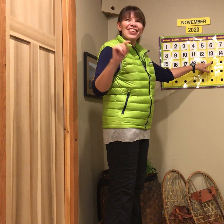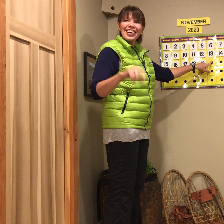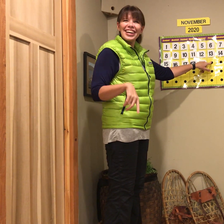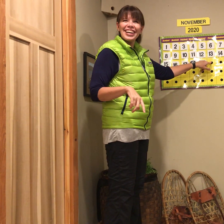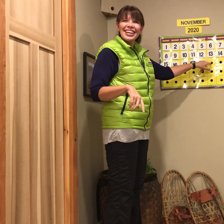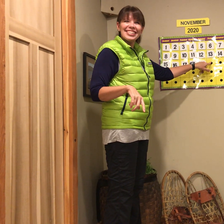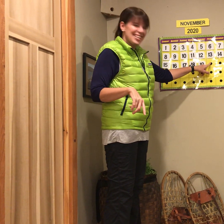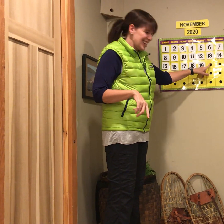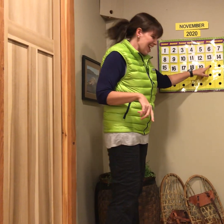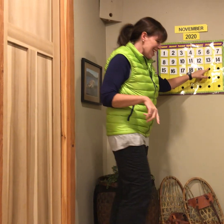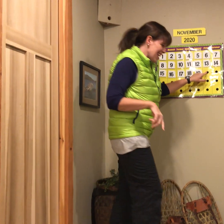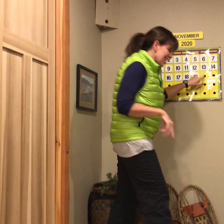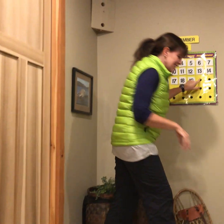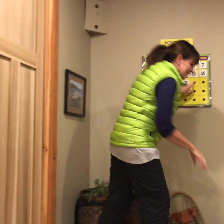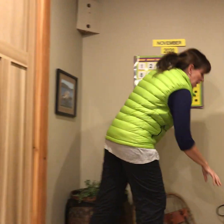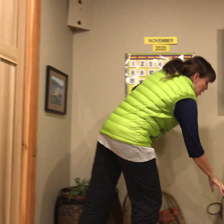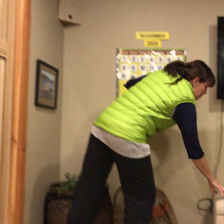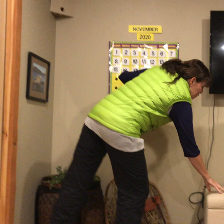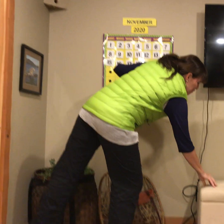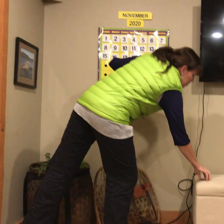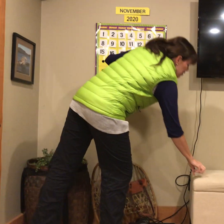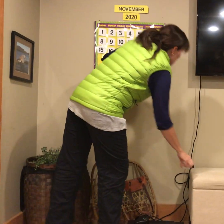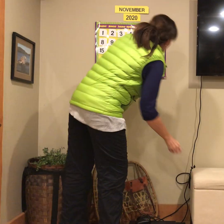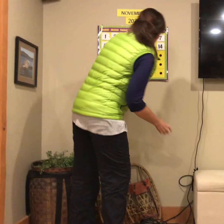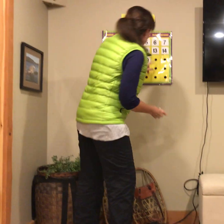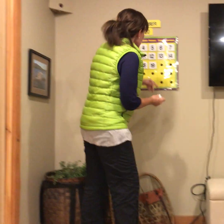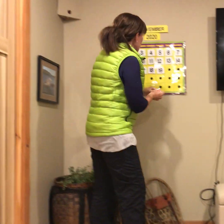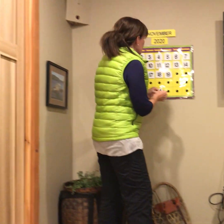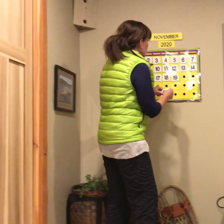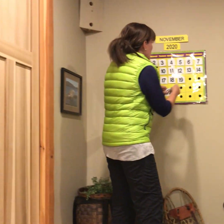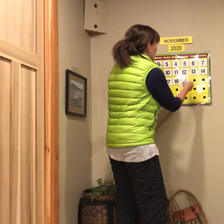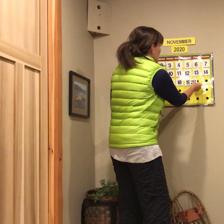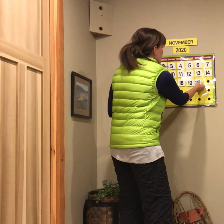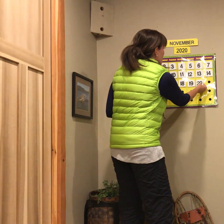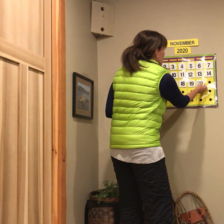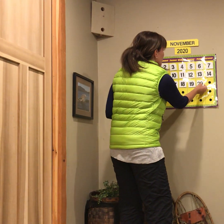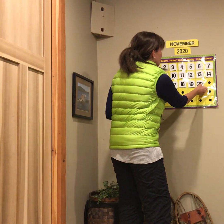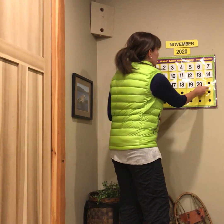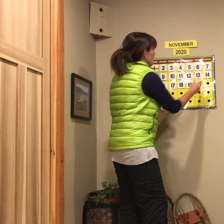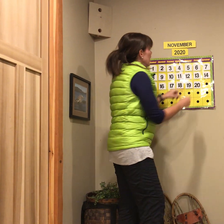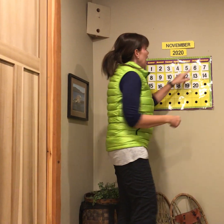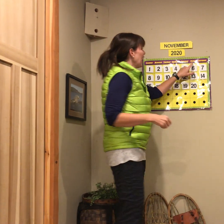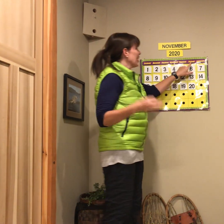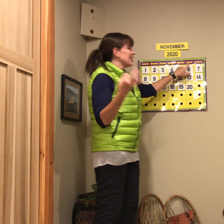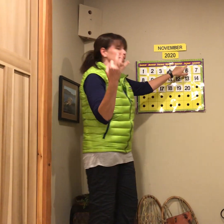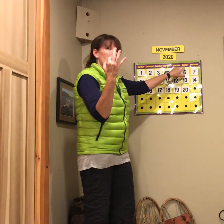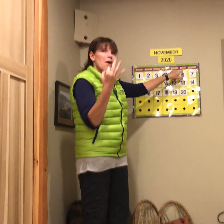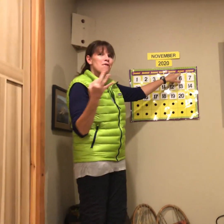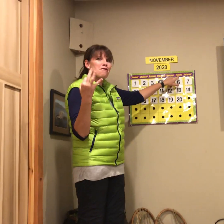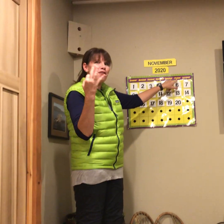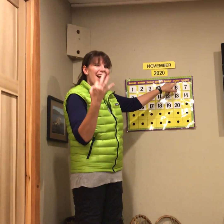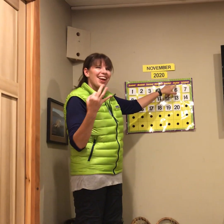Very good. Today is November 20th, and it's a